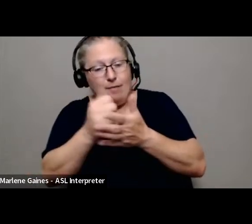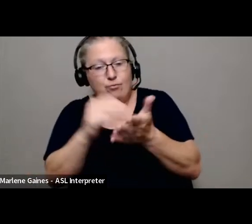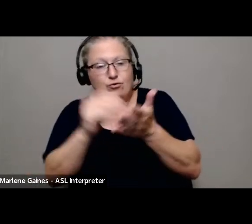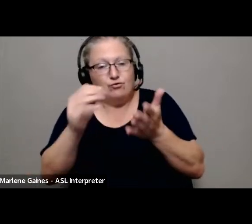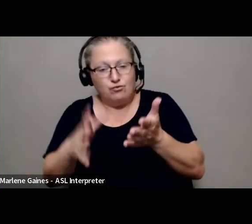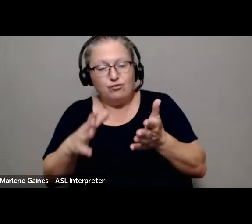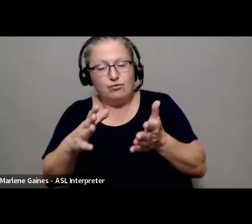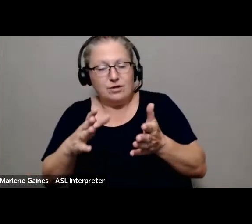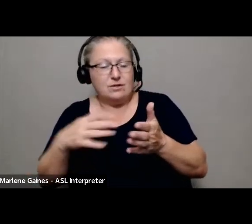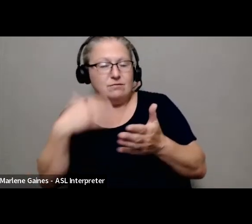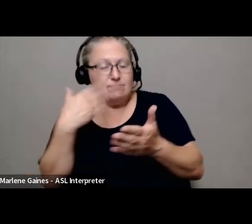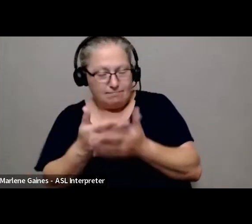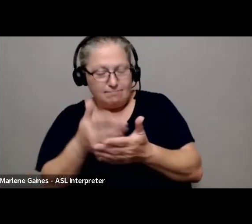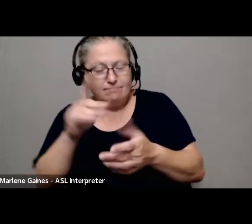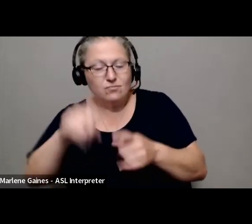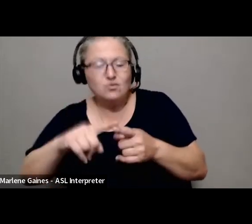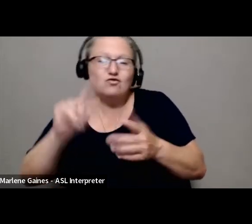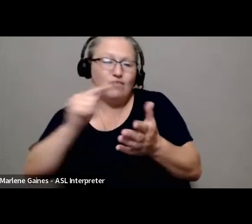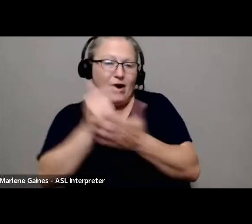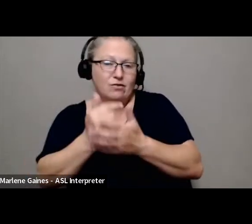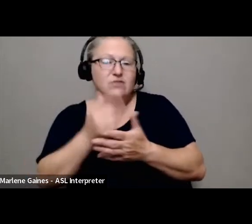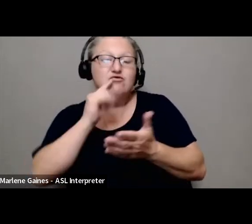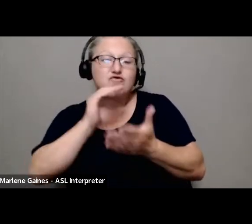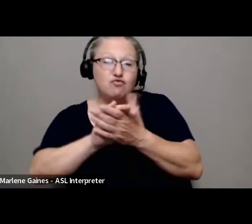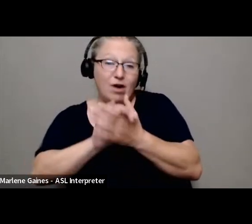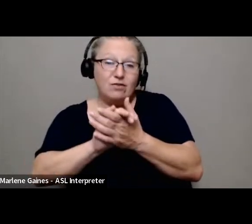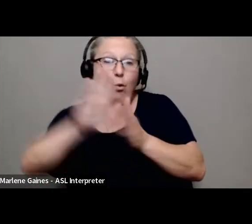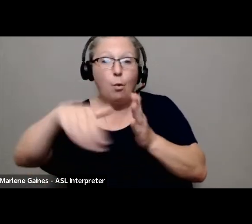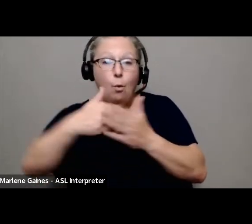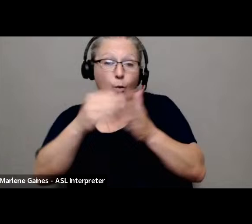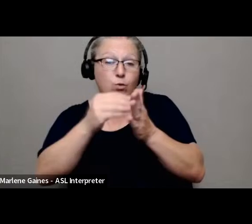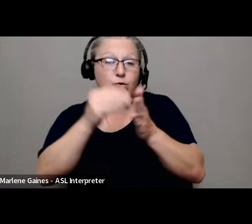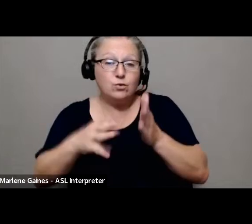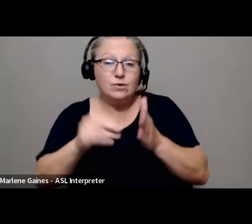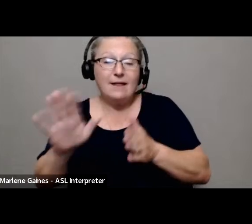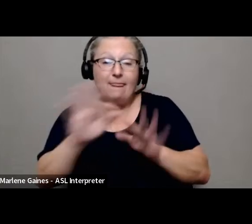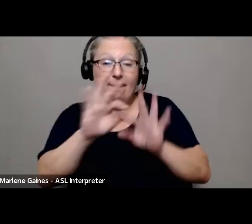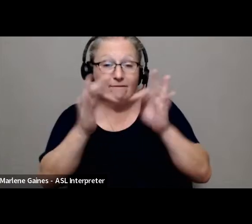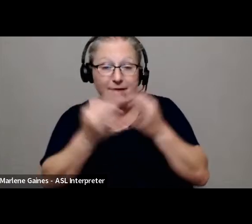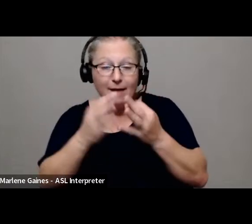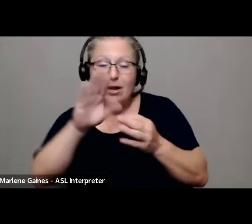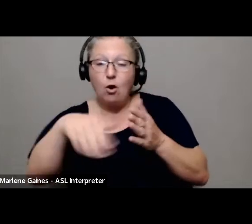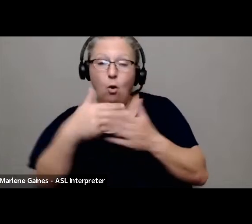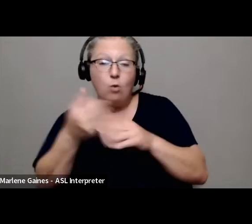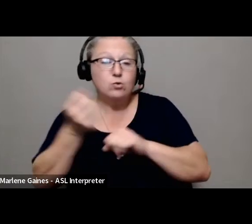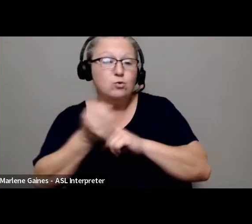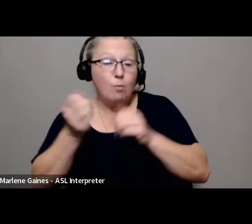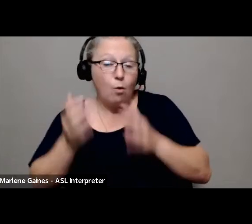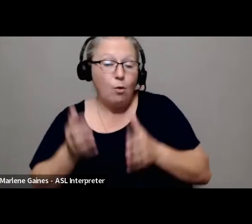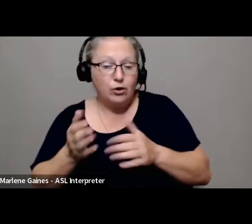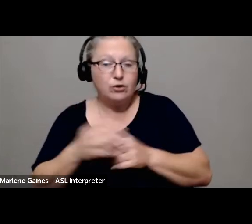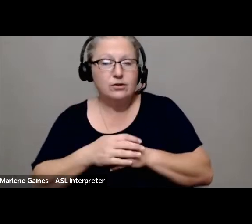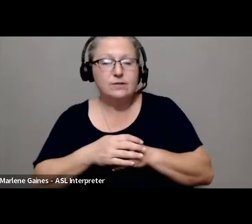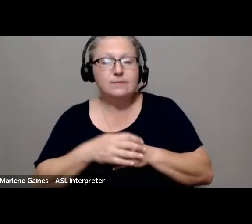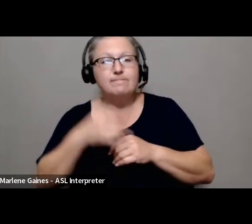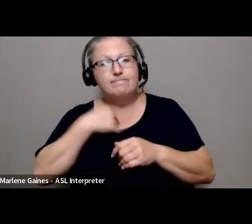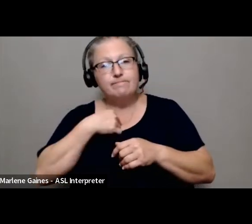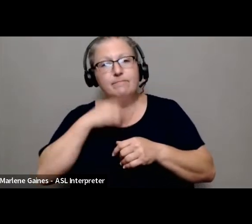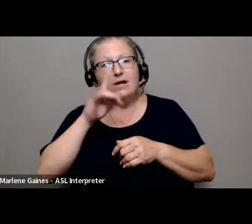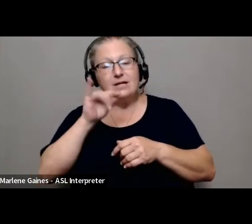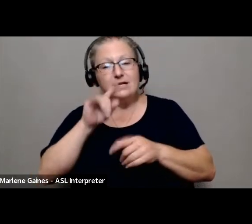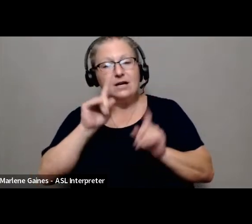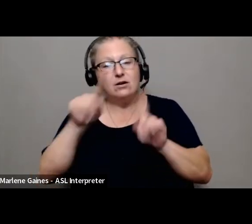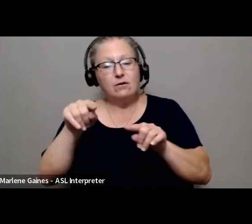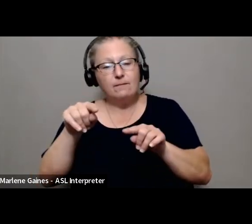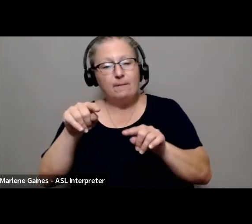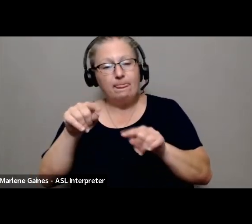So congratulations to all the students and their families and all of the supporters. I was able to attend